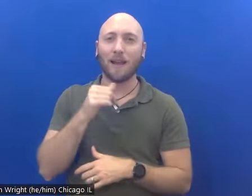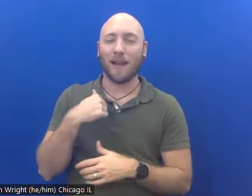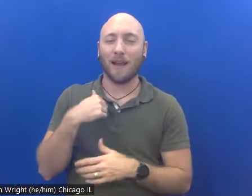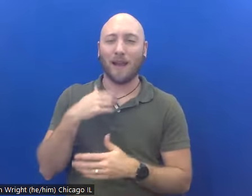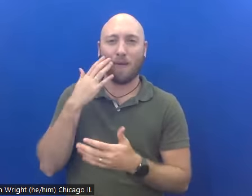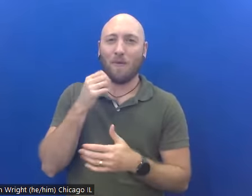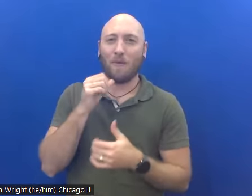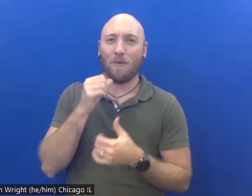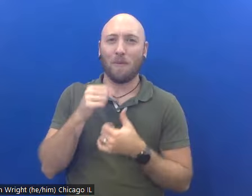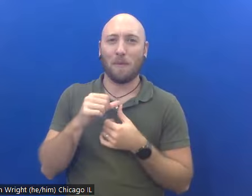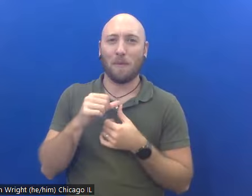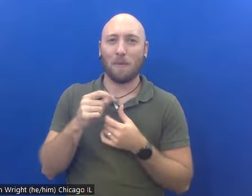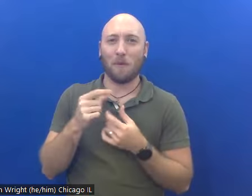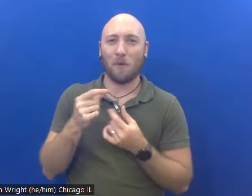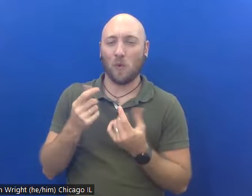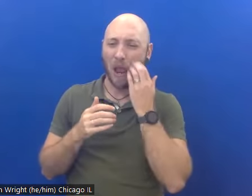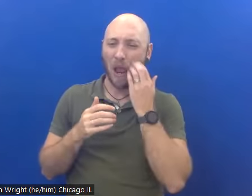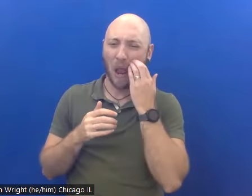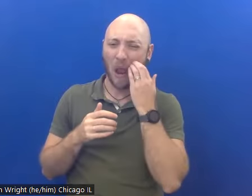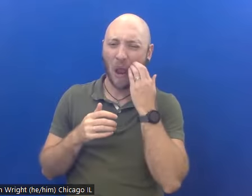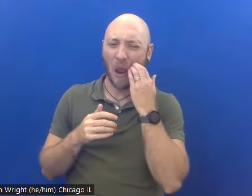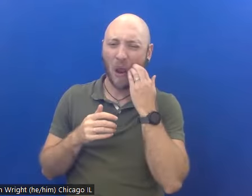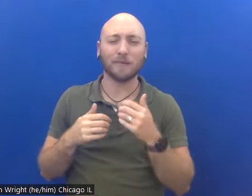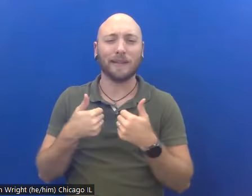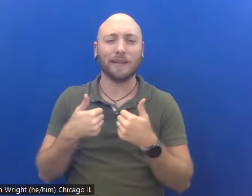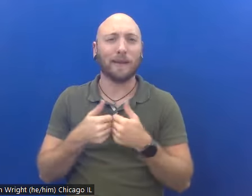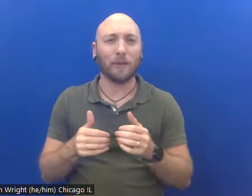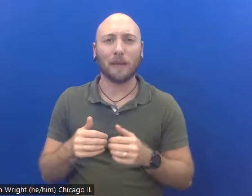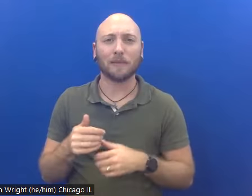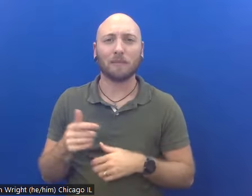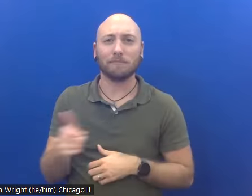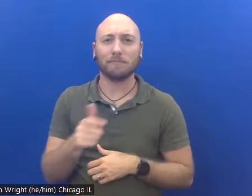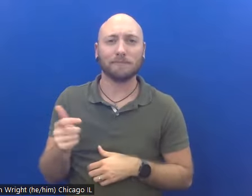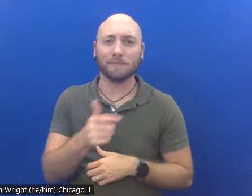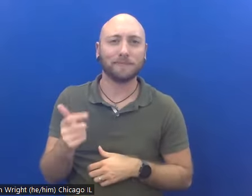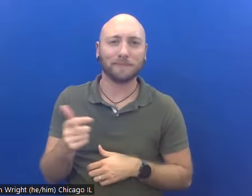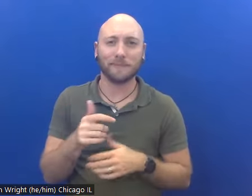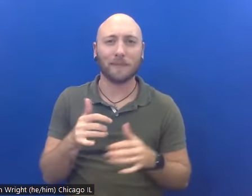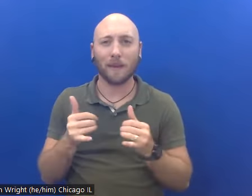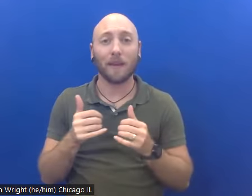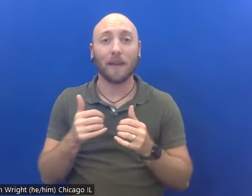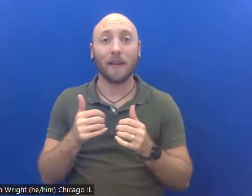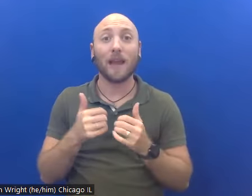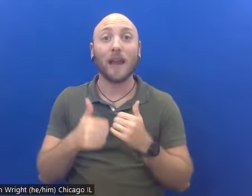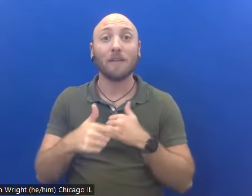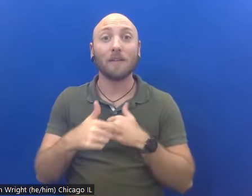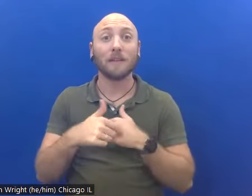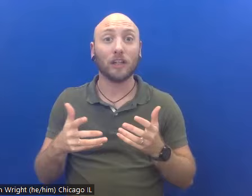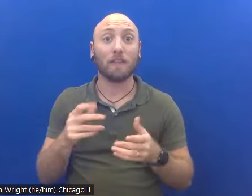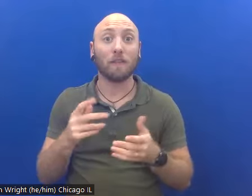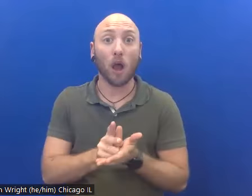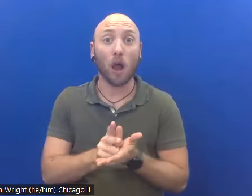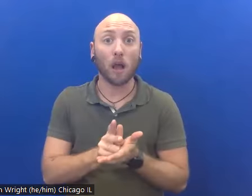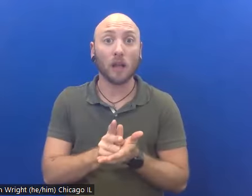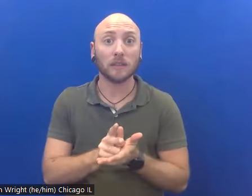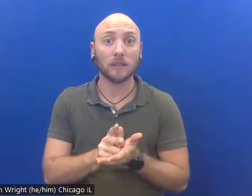on the GameCube battle mode. Rounds lasted like 3 minutes. And pretty much after every round, if you didn't win, you took a shot. One kid, it was his